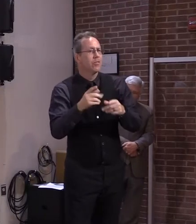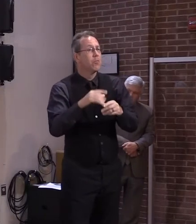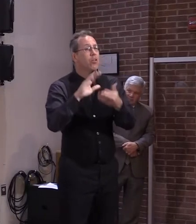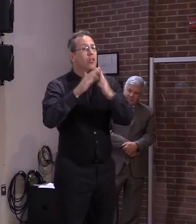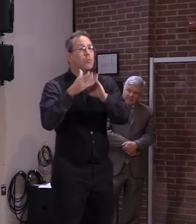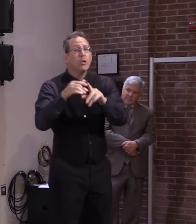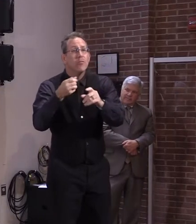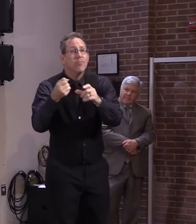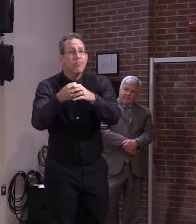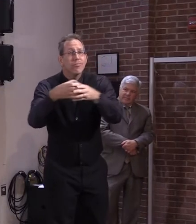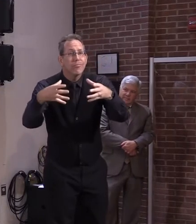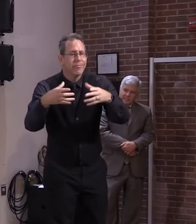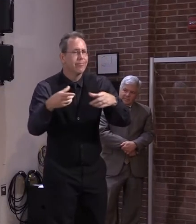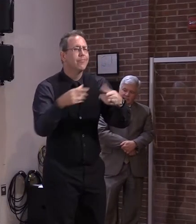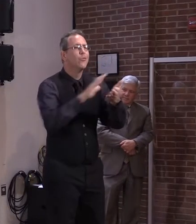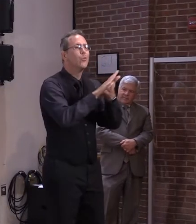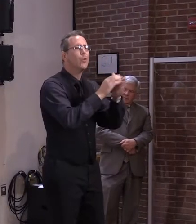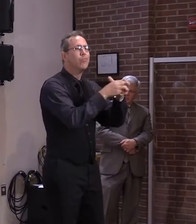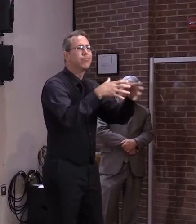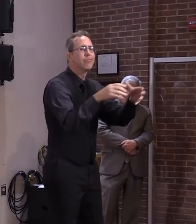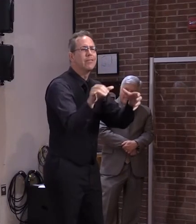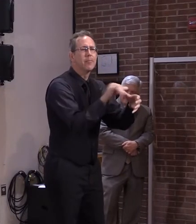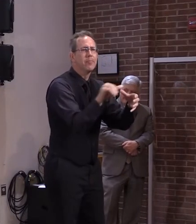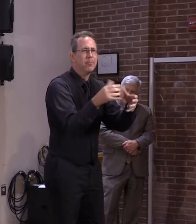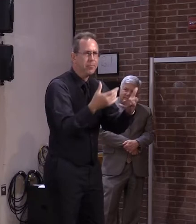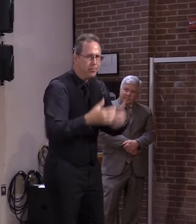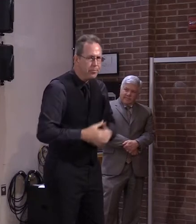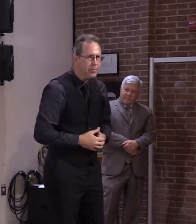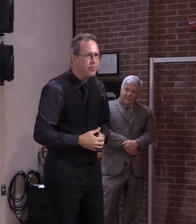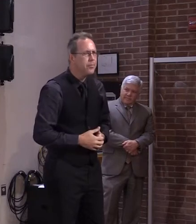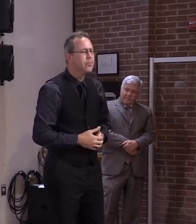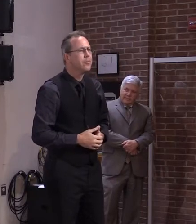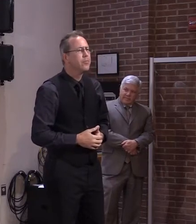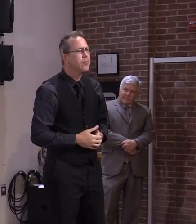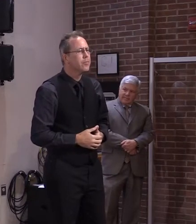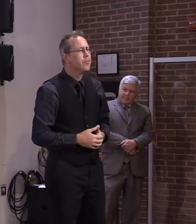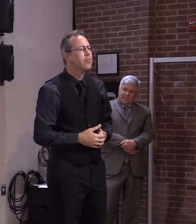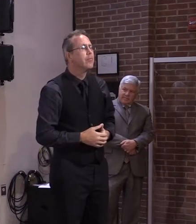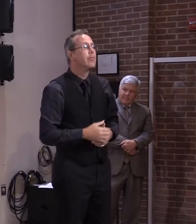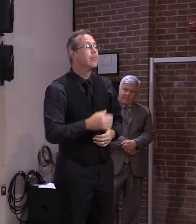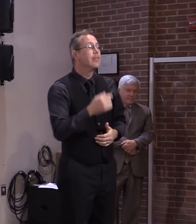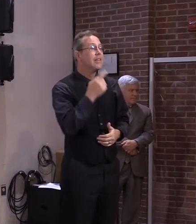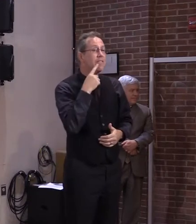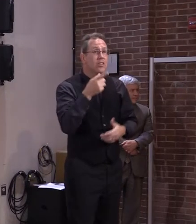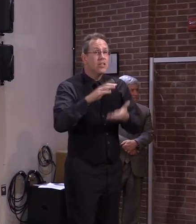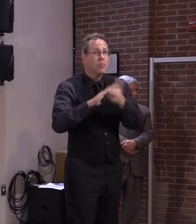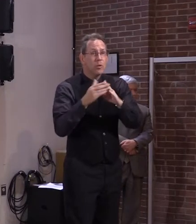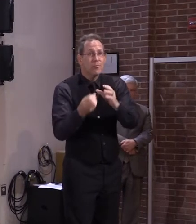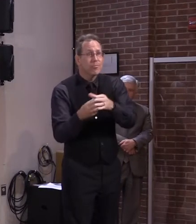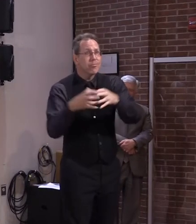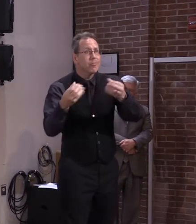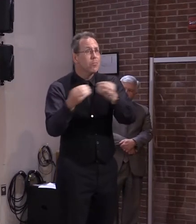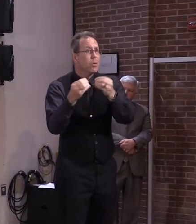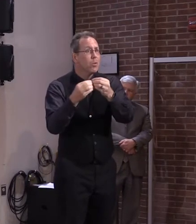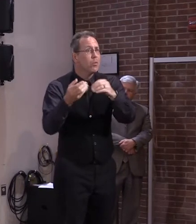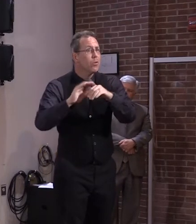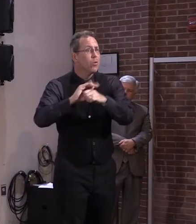experience that more often than not, the virus is brought to school. So if there's elevated case counts in the community, that ends up in the school.